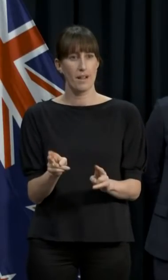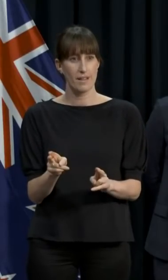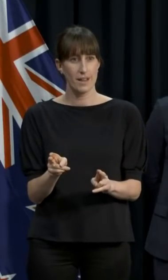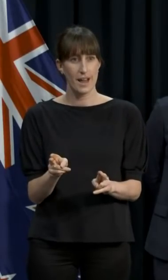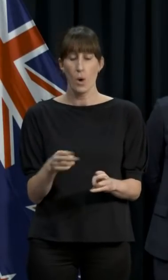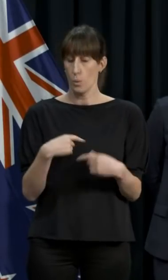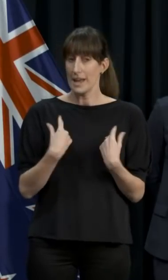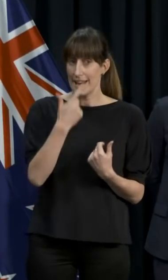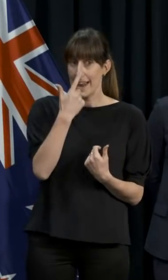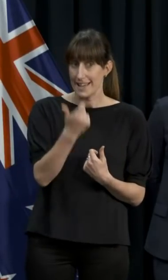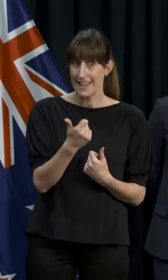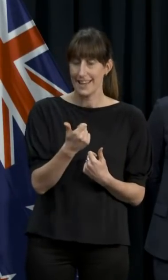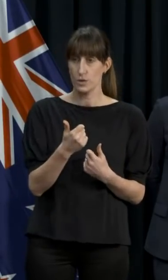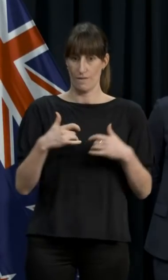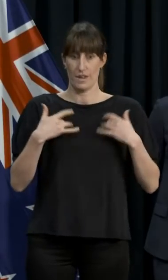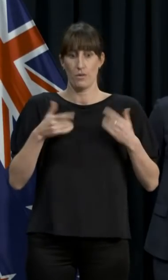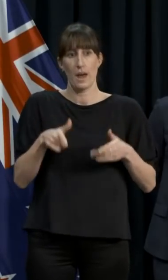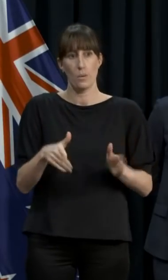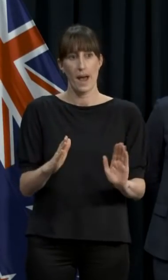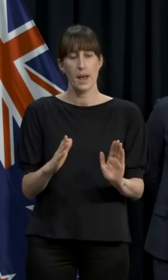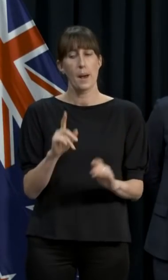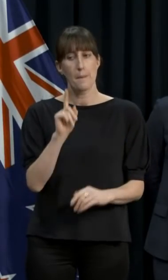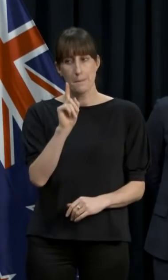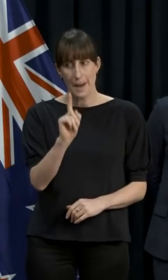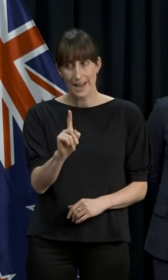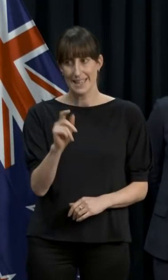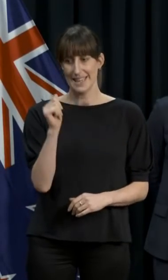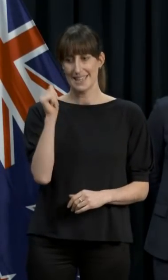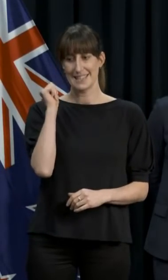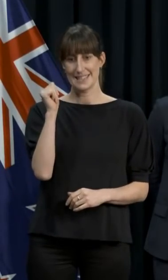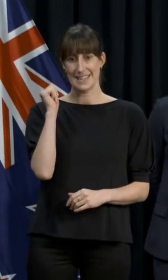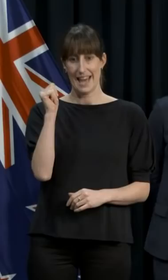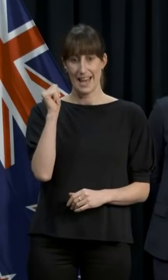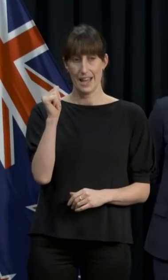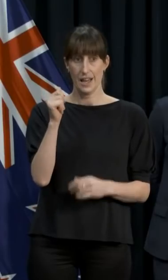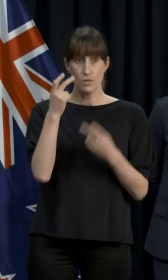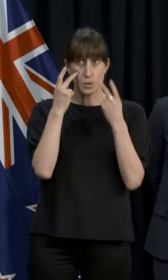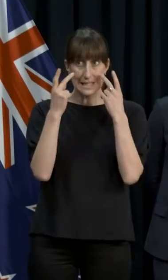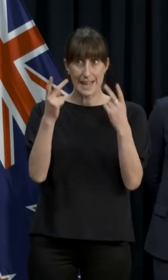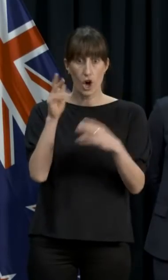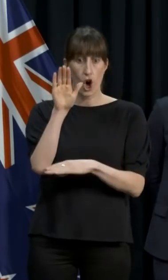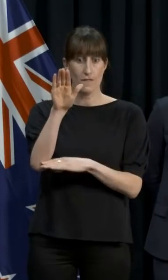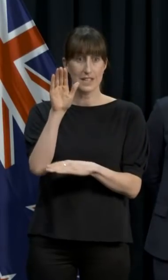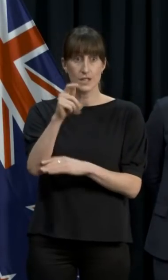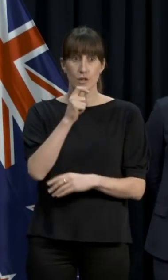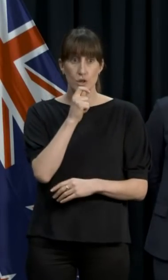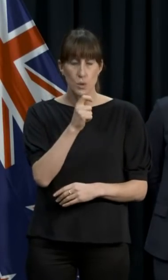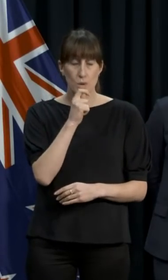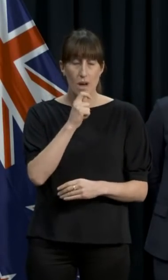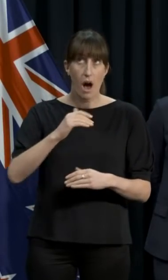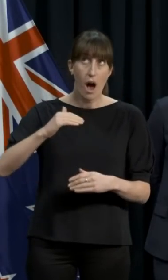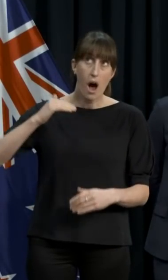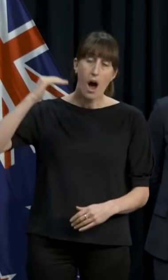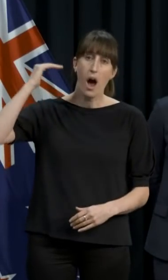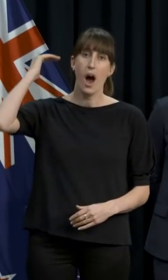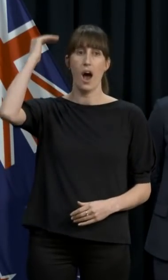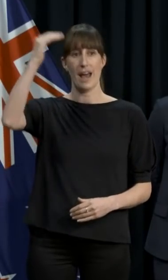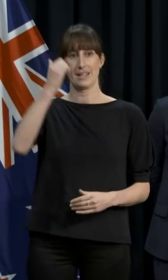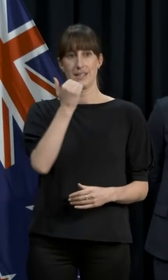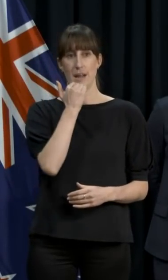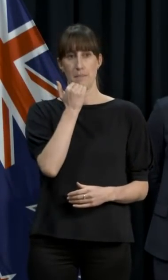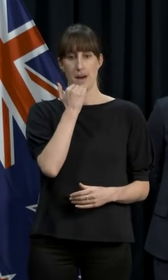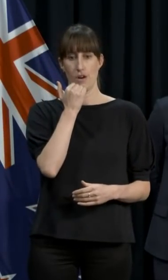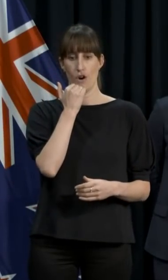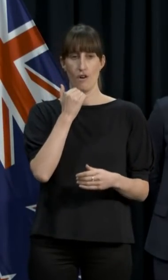seen, yesterday, the highest number of daily reported infections globally, huge numbers of new infections in the USA,